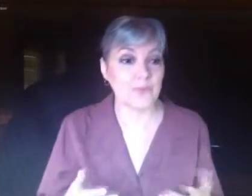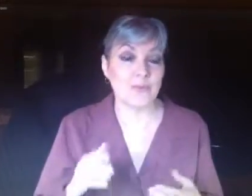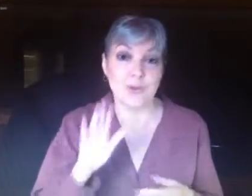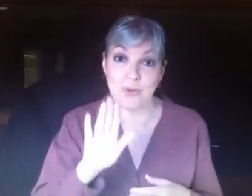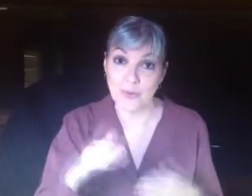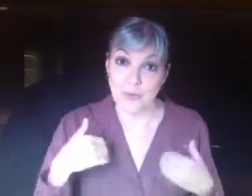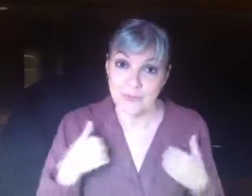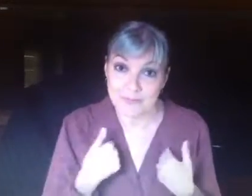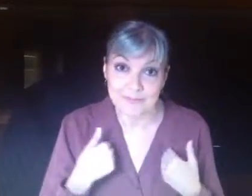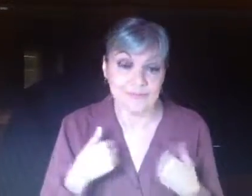loss.